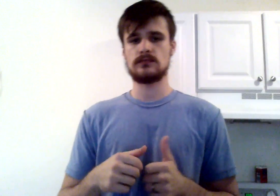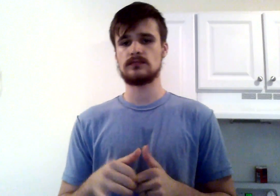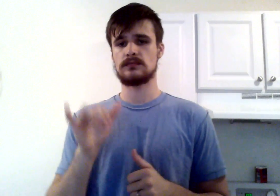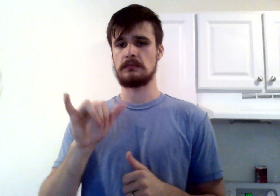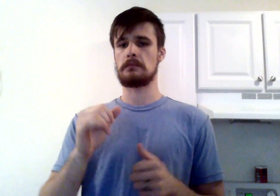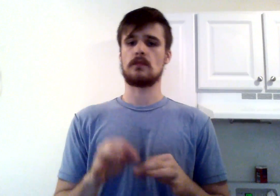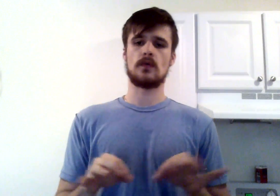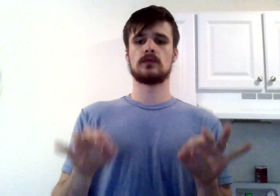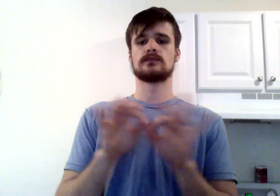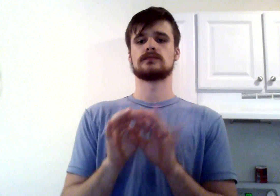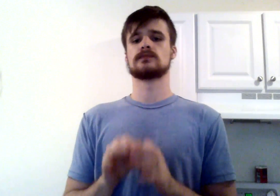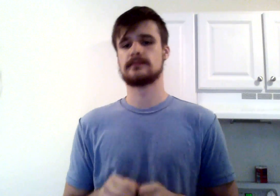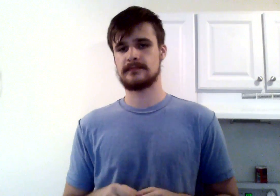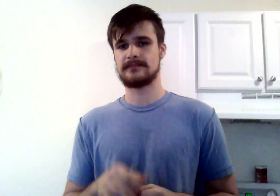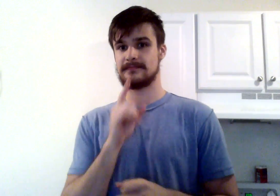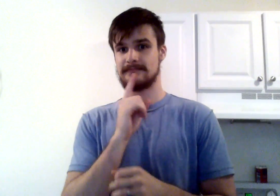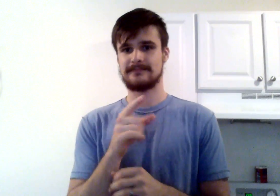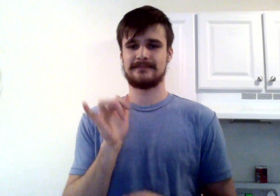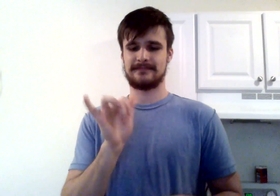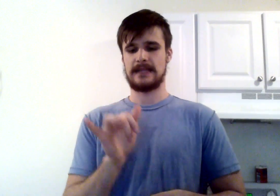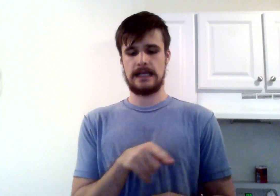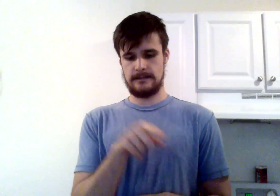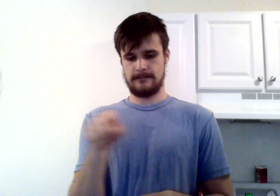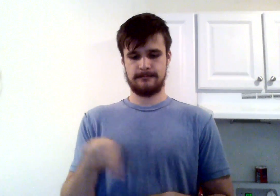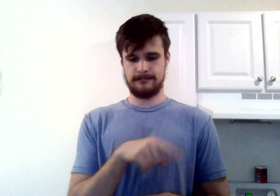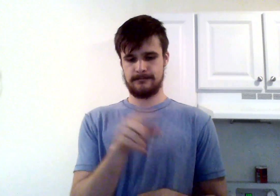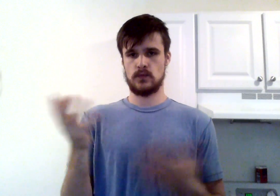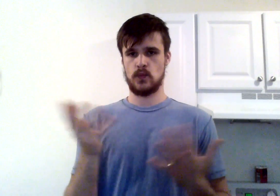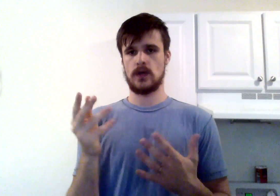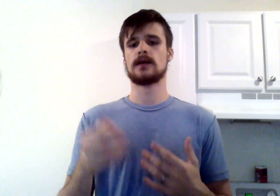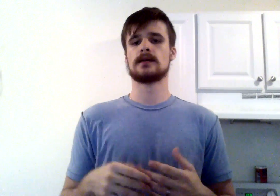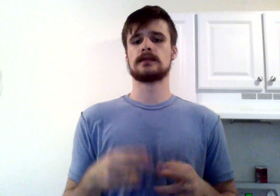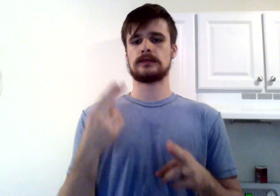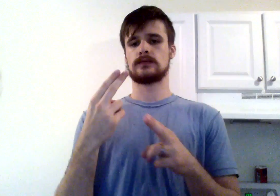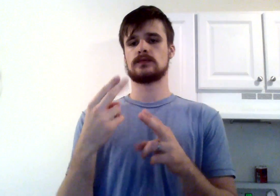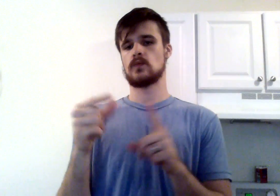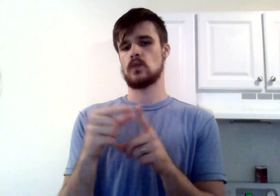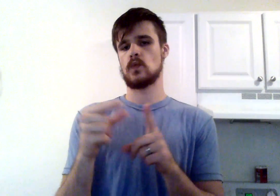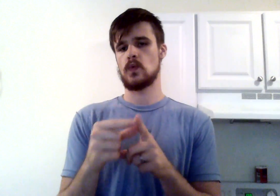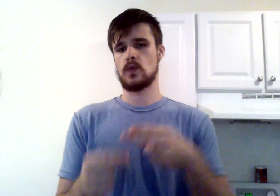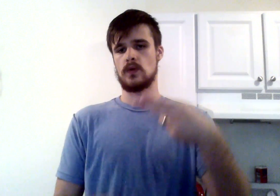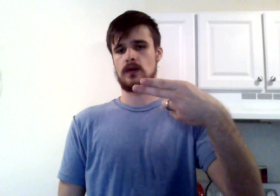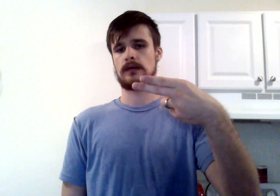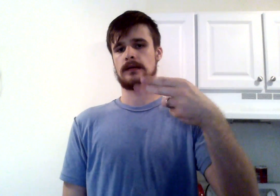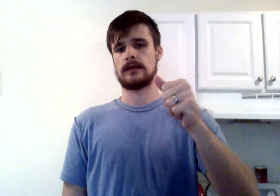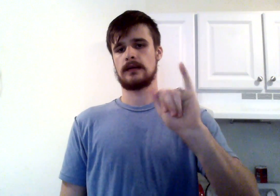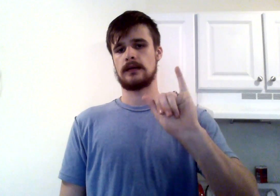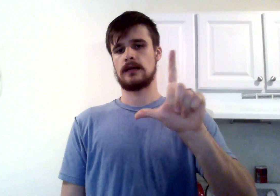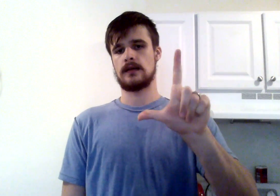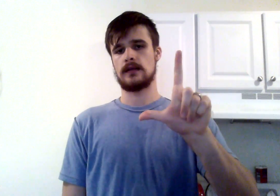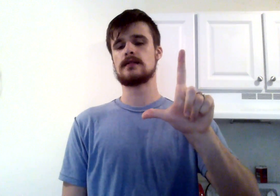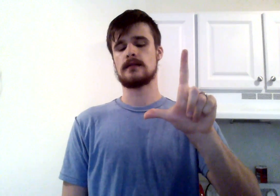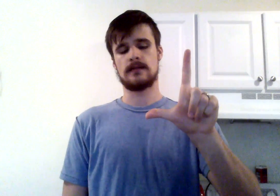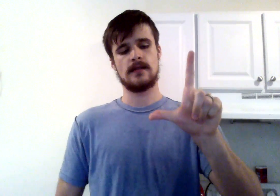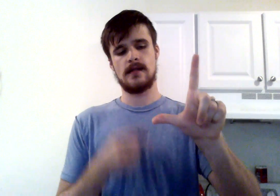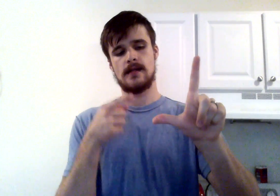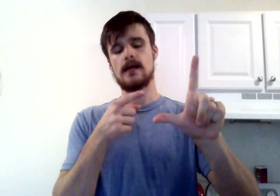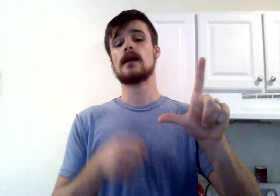word. The word is hail, and it has a great definition as well. I'm not talking about the stuff that falls from the sky and hits you on the head. I'm talking about